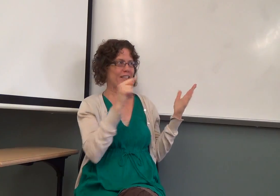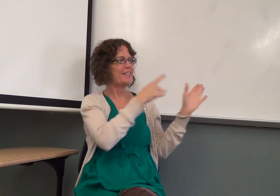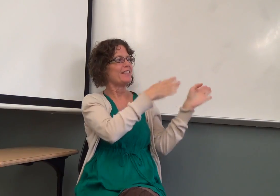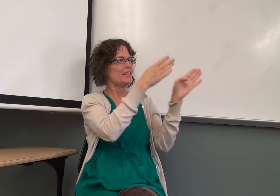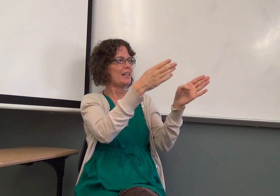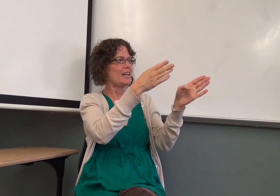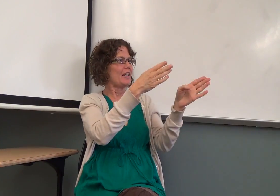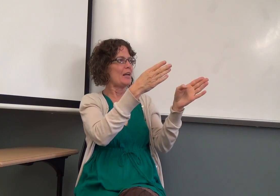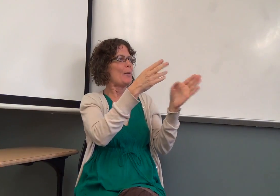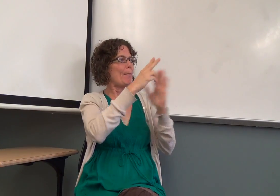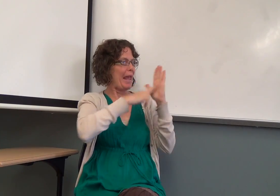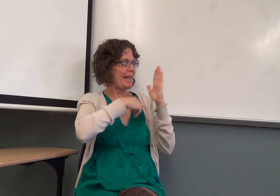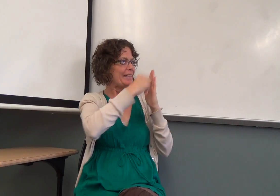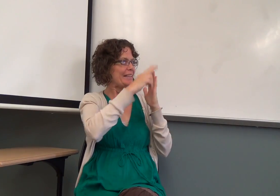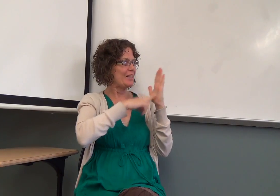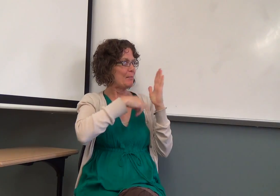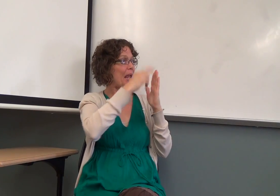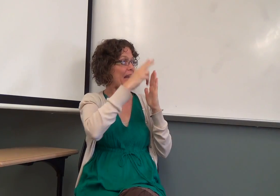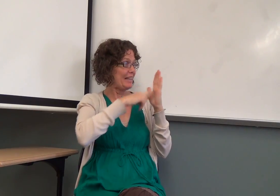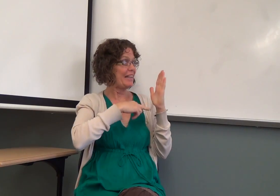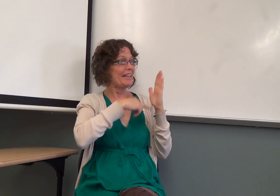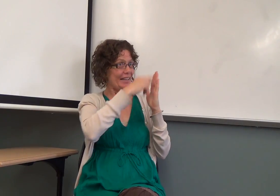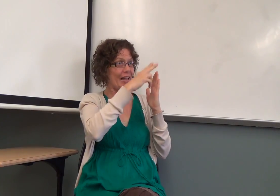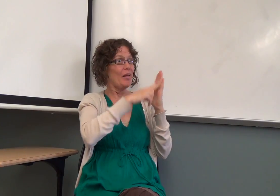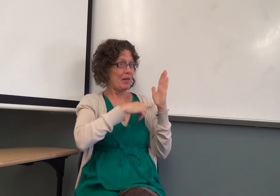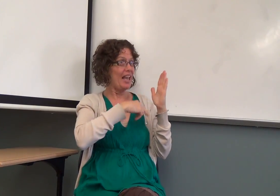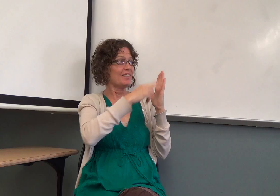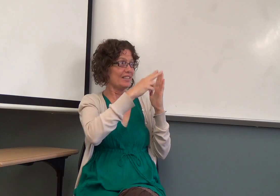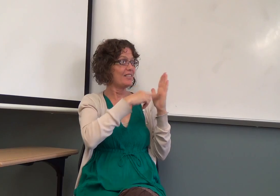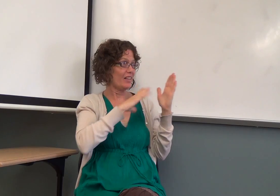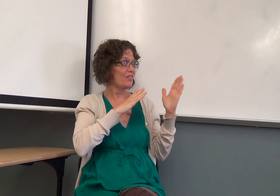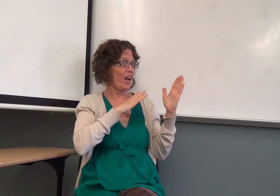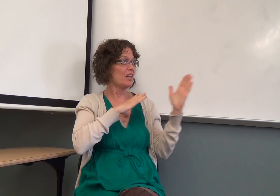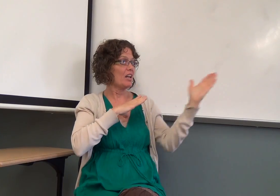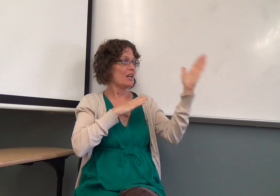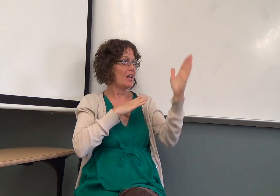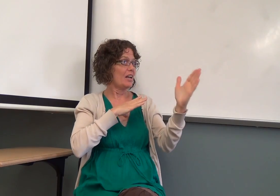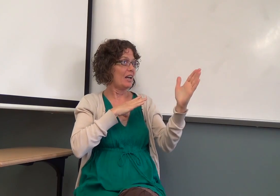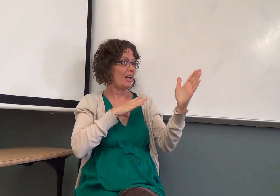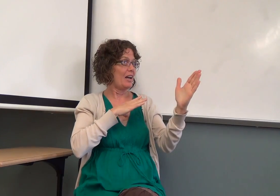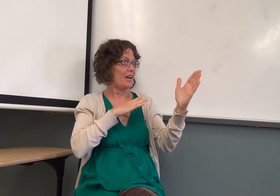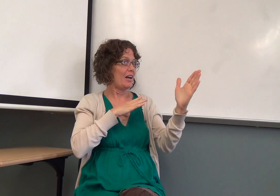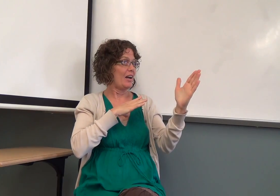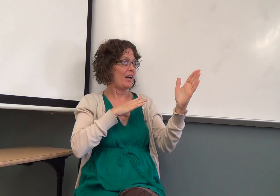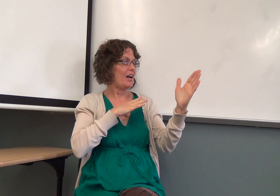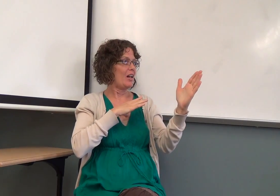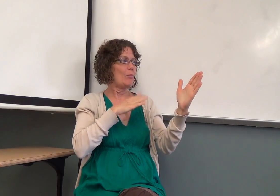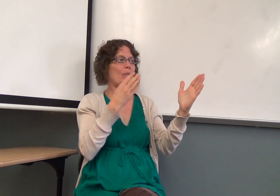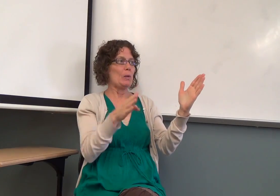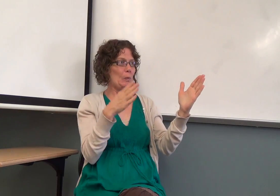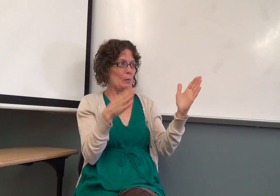Paint. You went back to paint? Nicely done. That's okay. Paint. Blue. Blue.